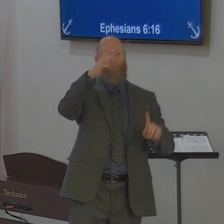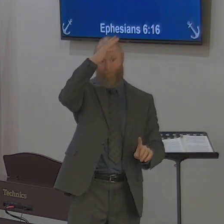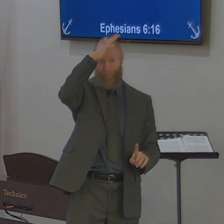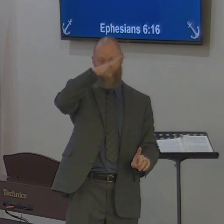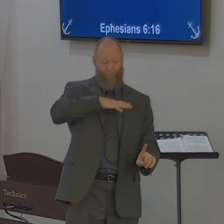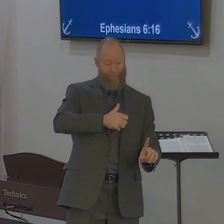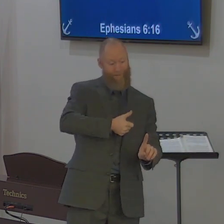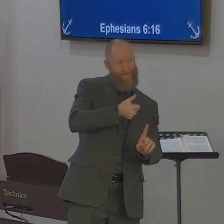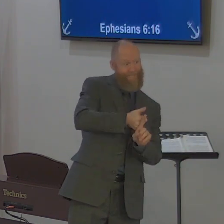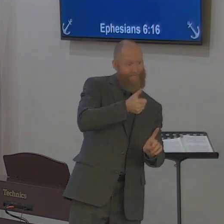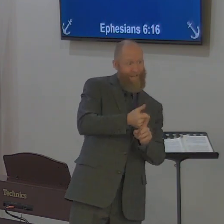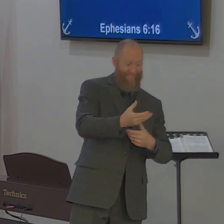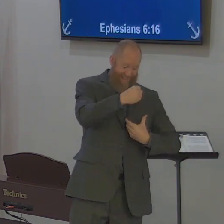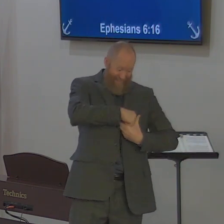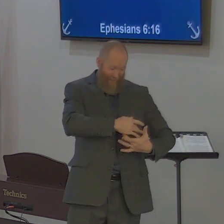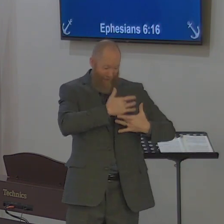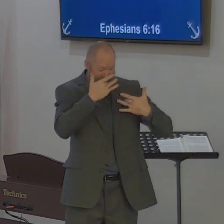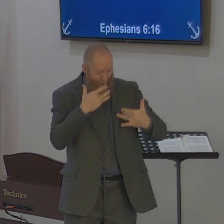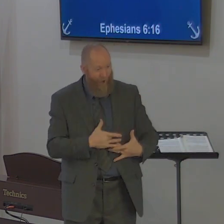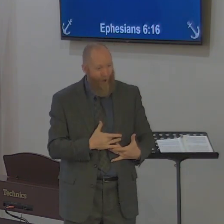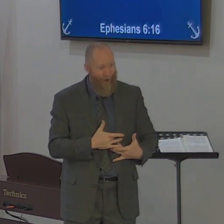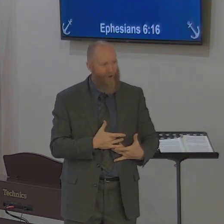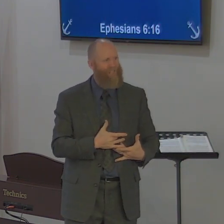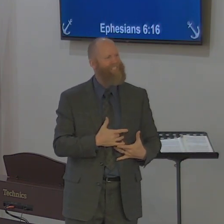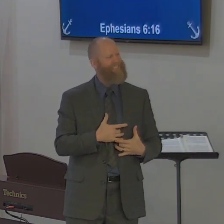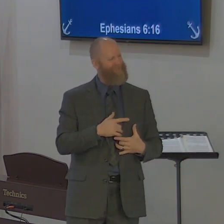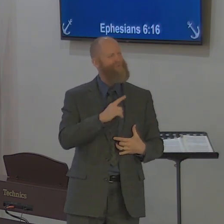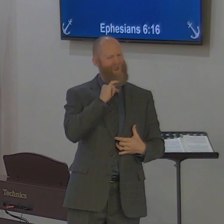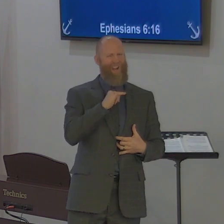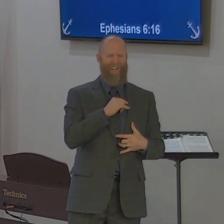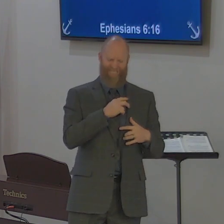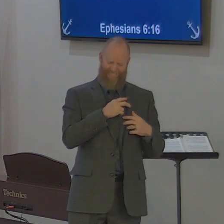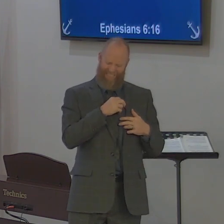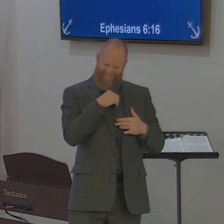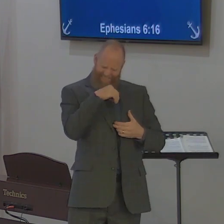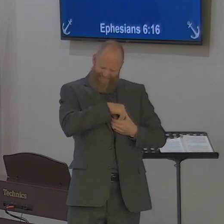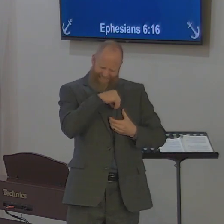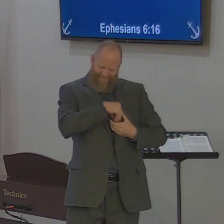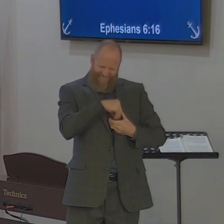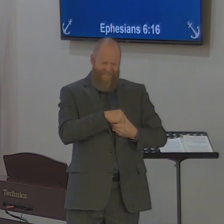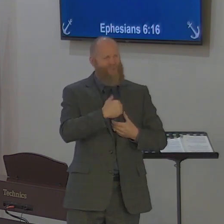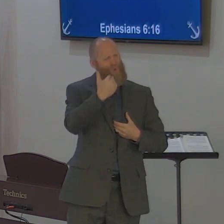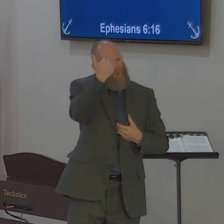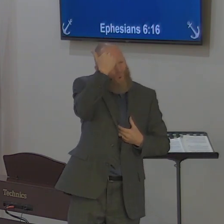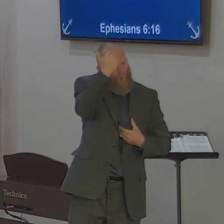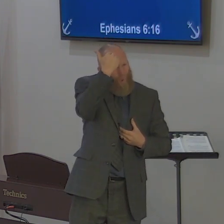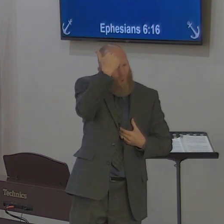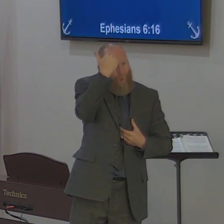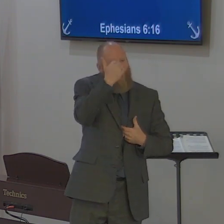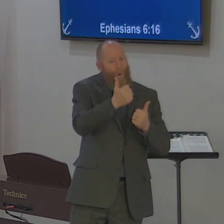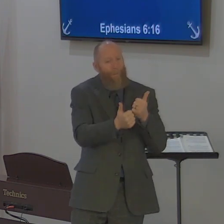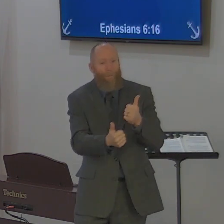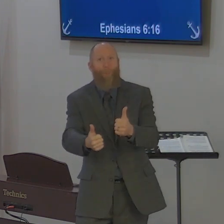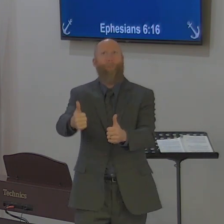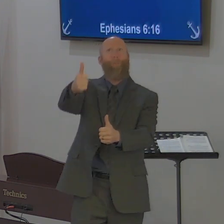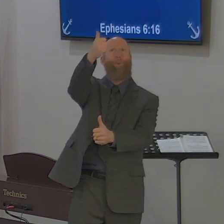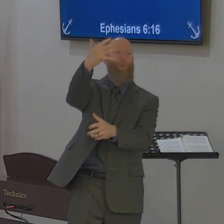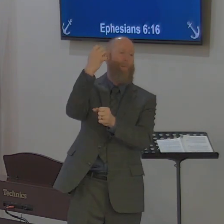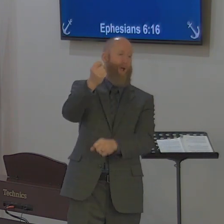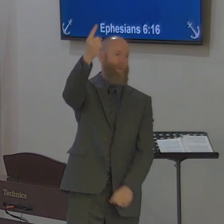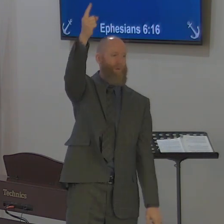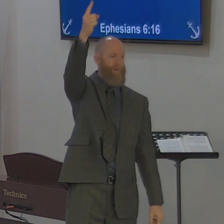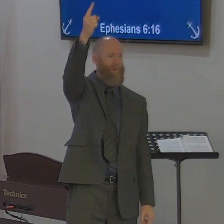that there's a creator. And it says, through faith, we understand that that creator is Jesus Christ.